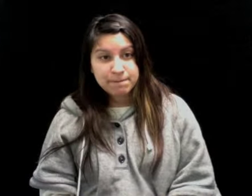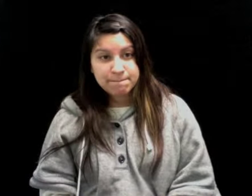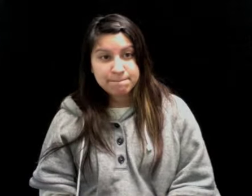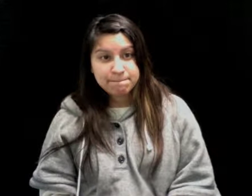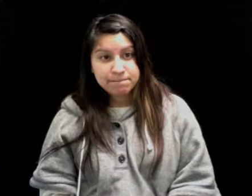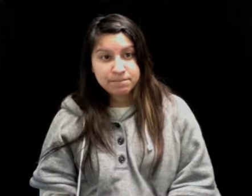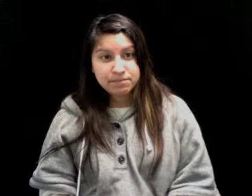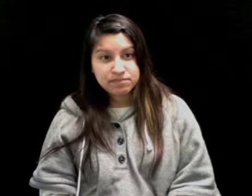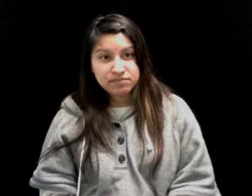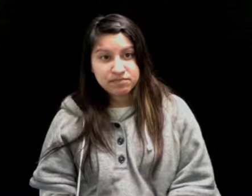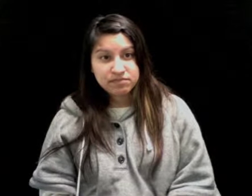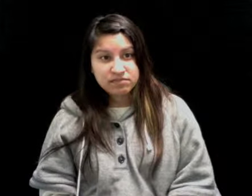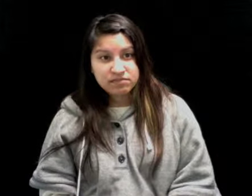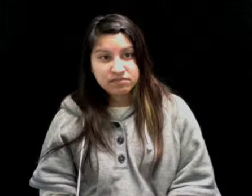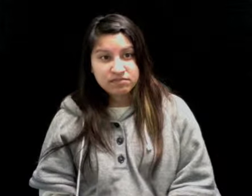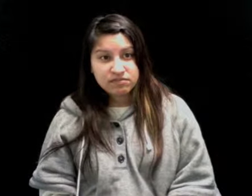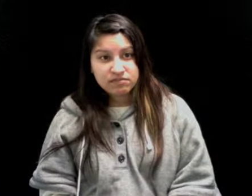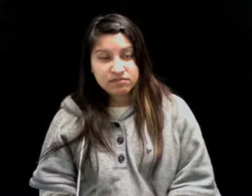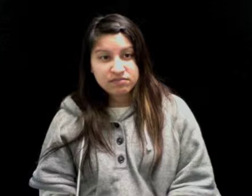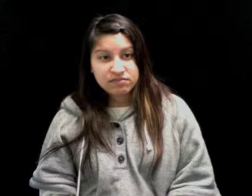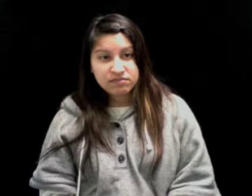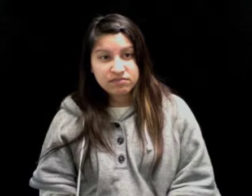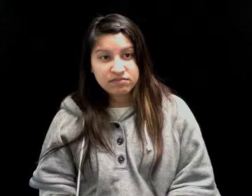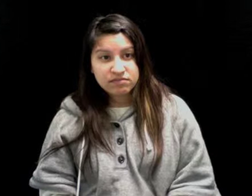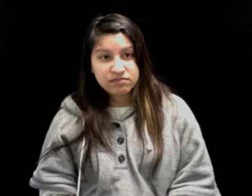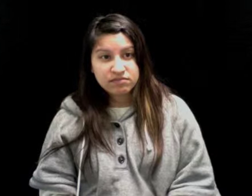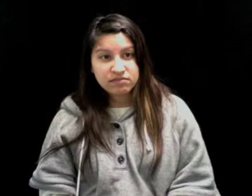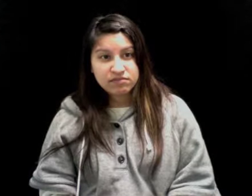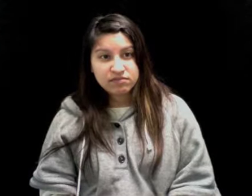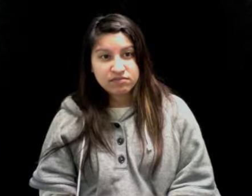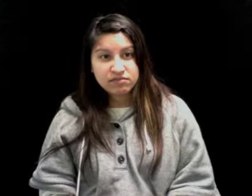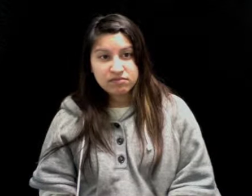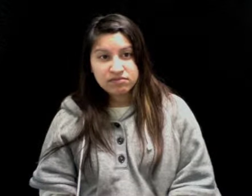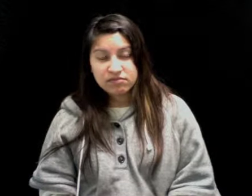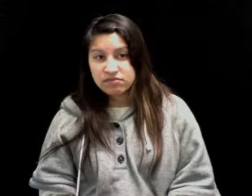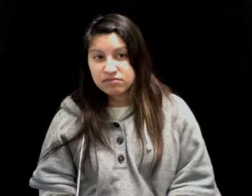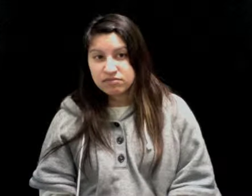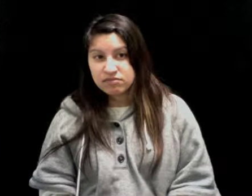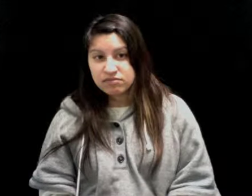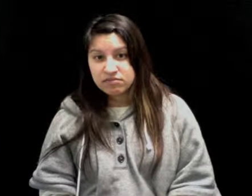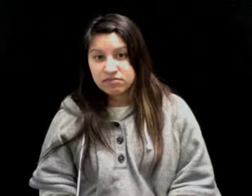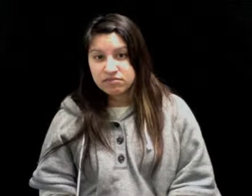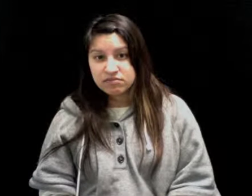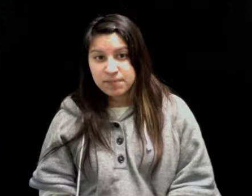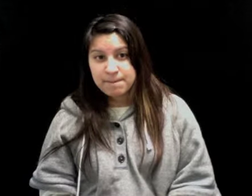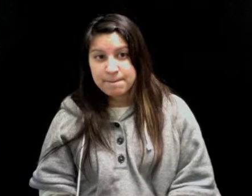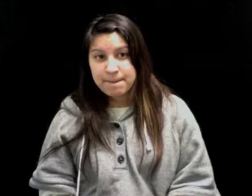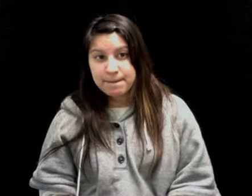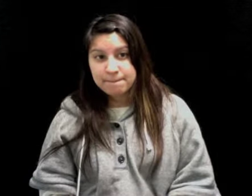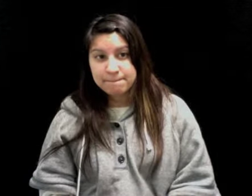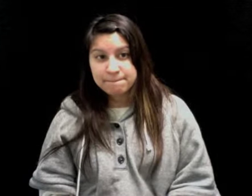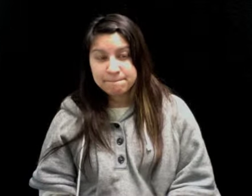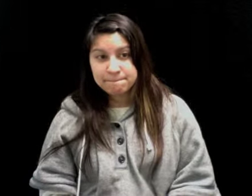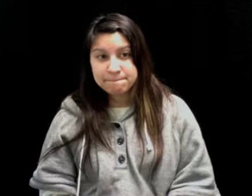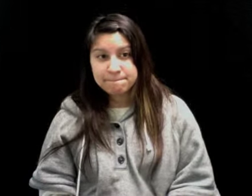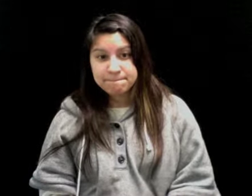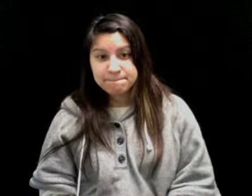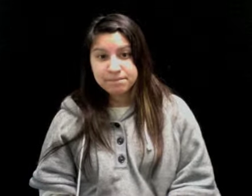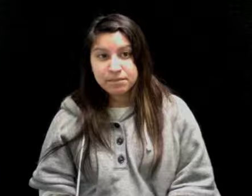person is being racist or insensitive, is stereotyping, is asking a legitimate question, or is just